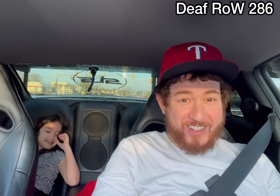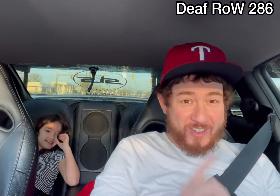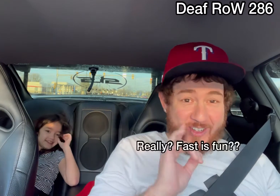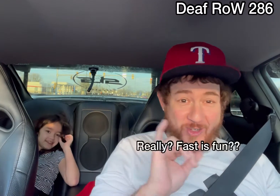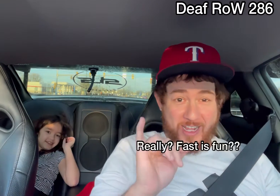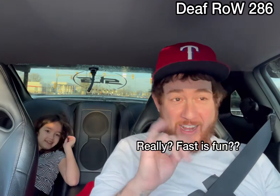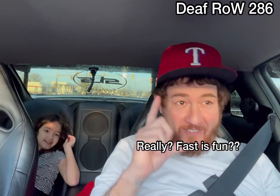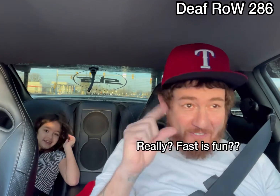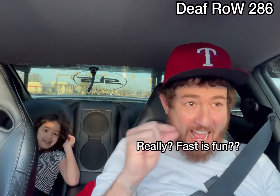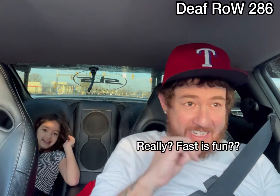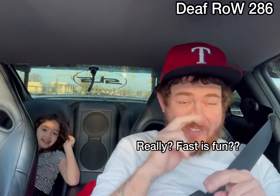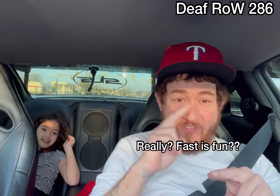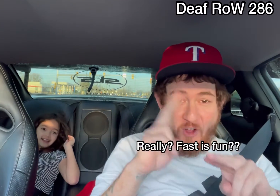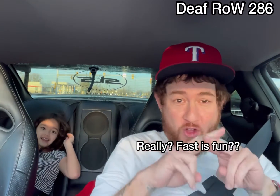Really fine, fine.